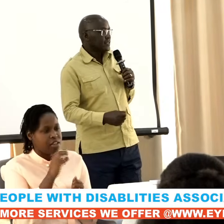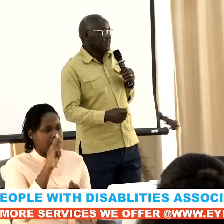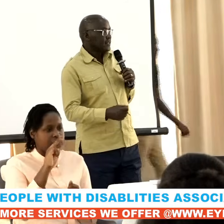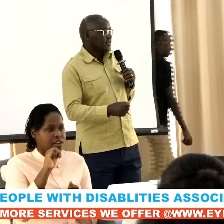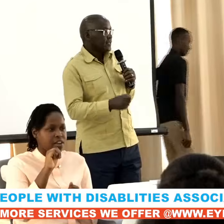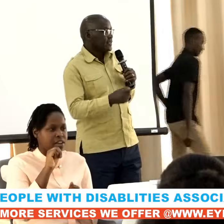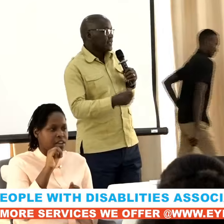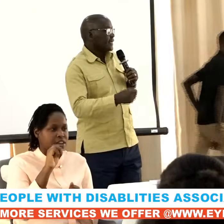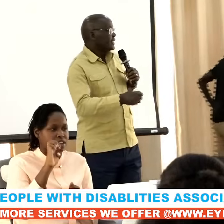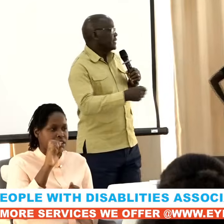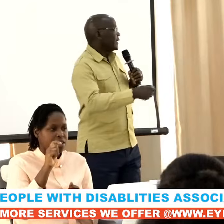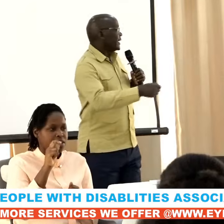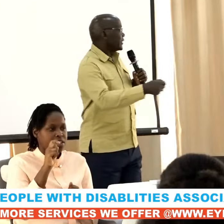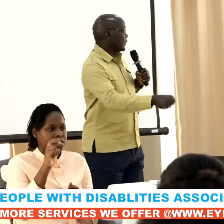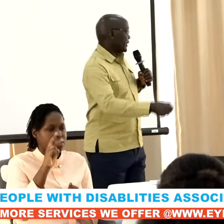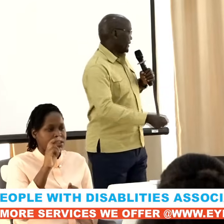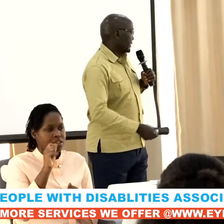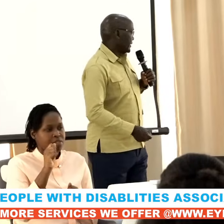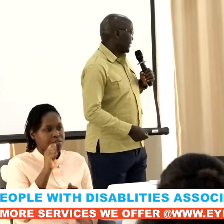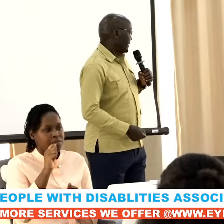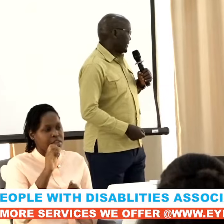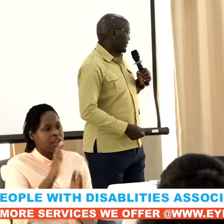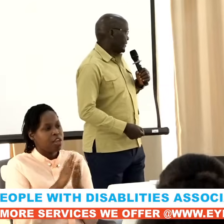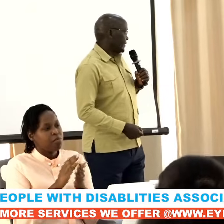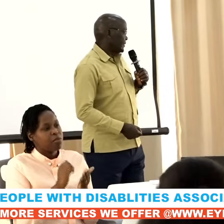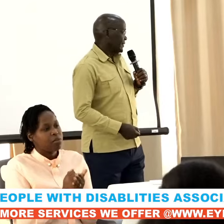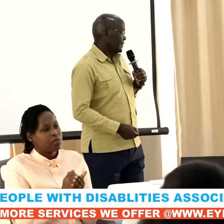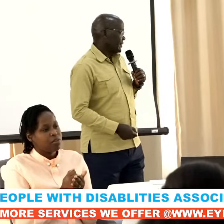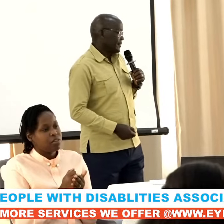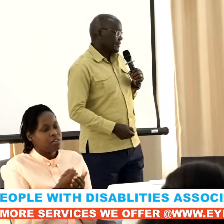because he's guided by a colleague.